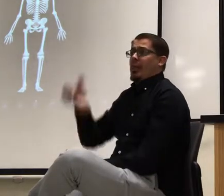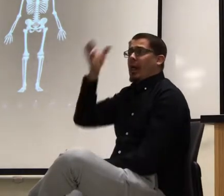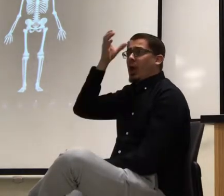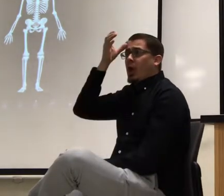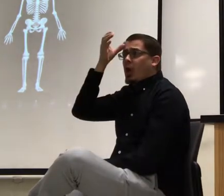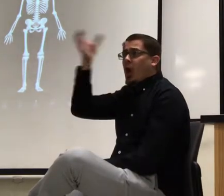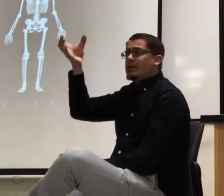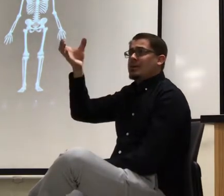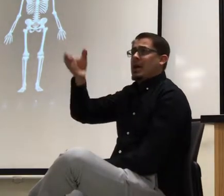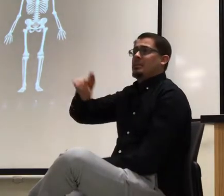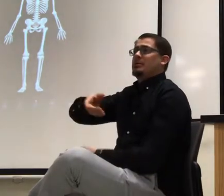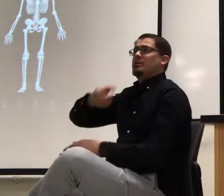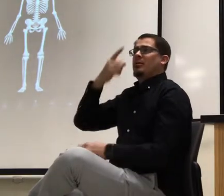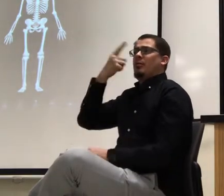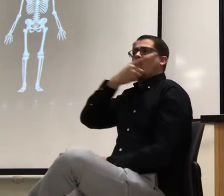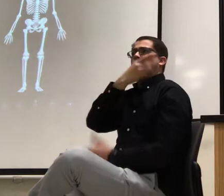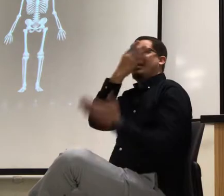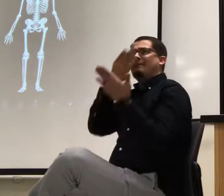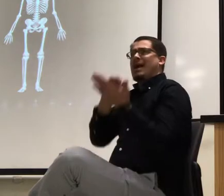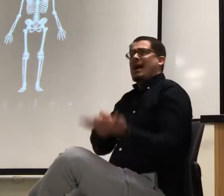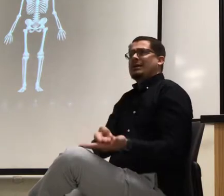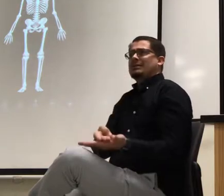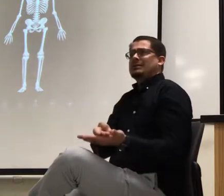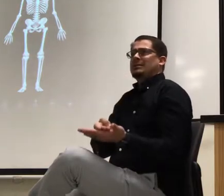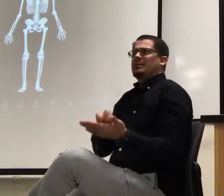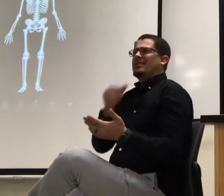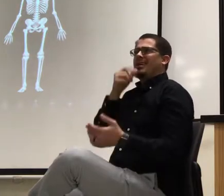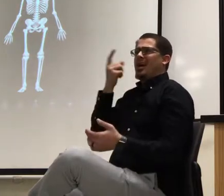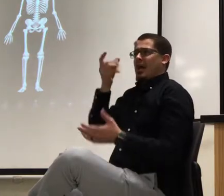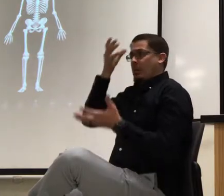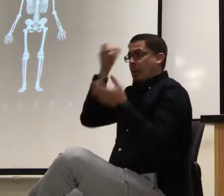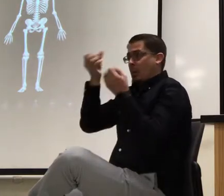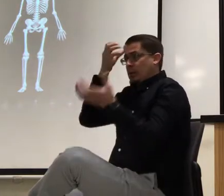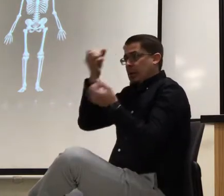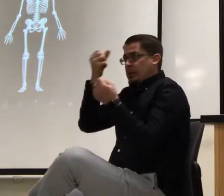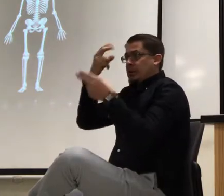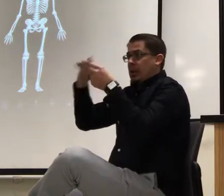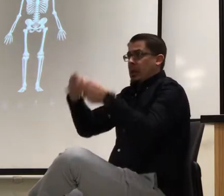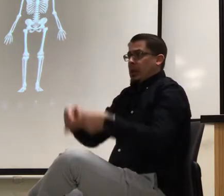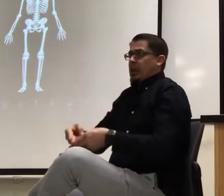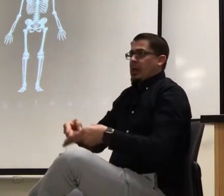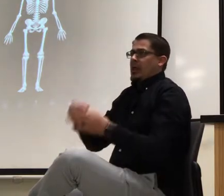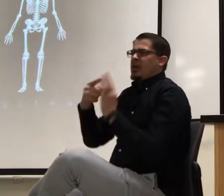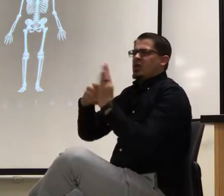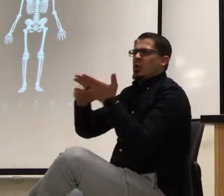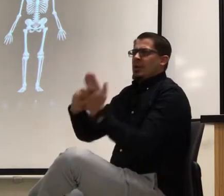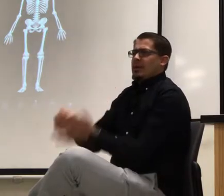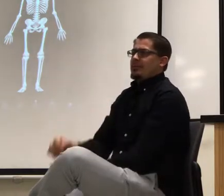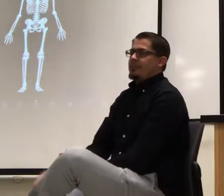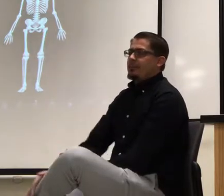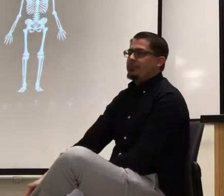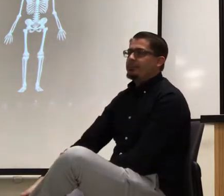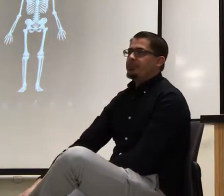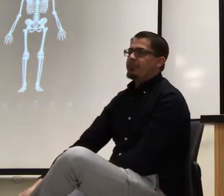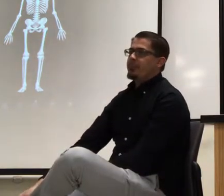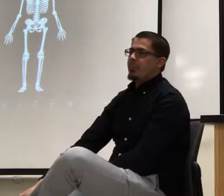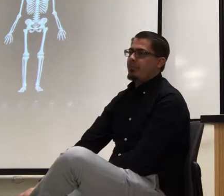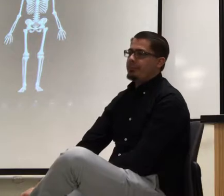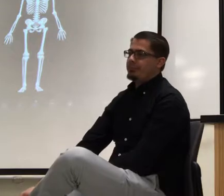concepts behind these facts as opposed to just memorizing facts. So let me show you what I mean by that.